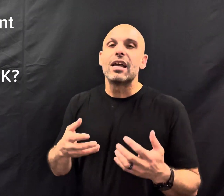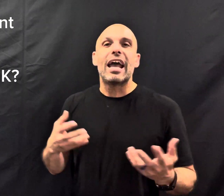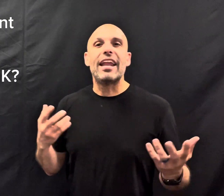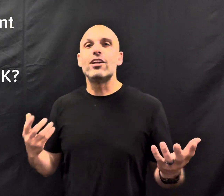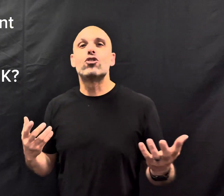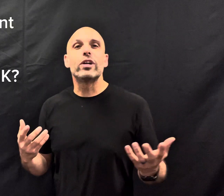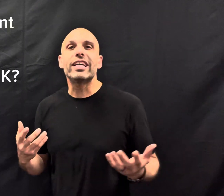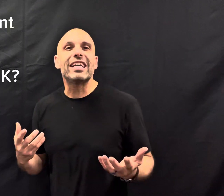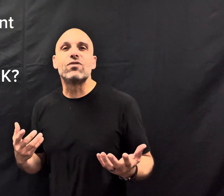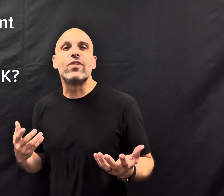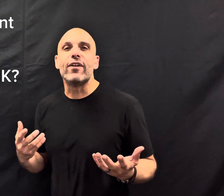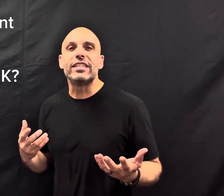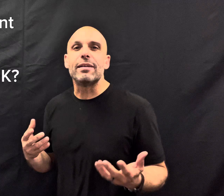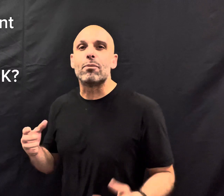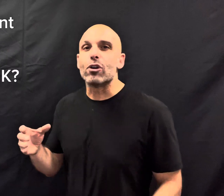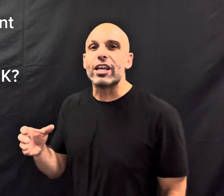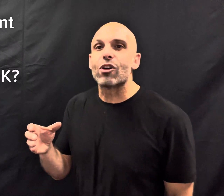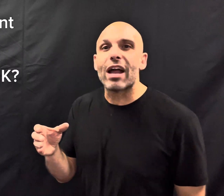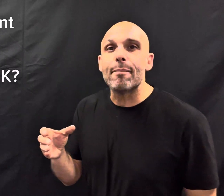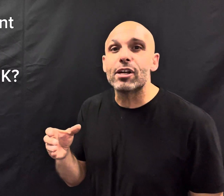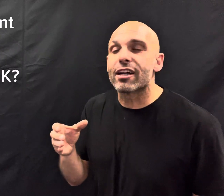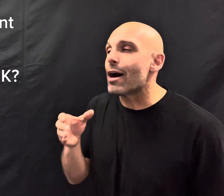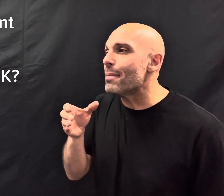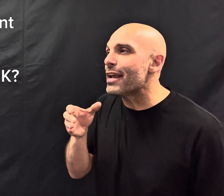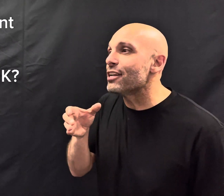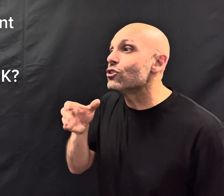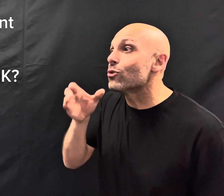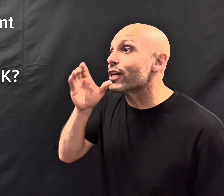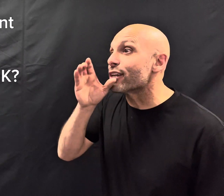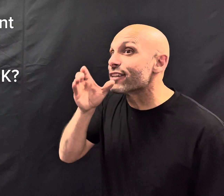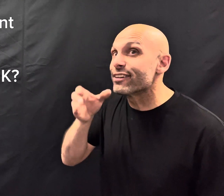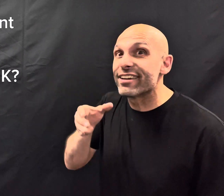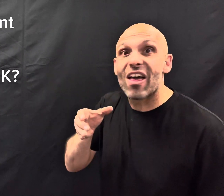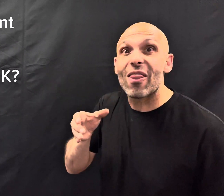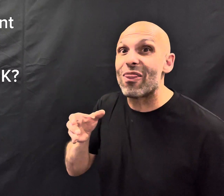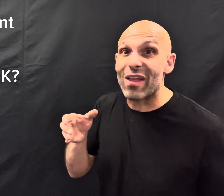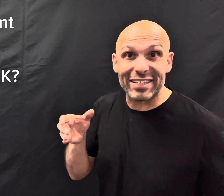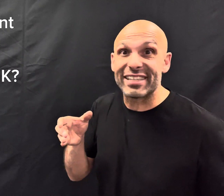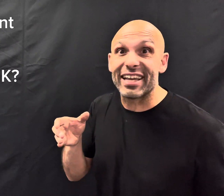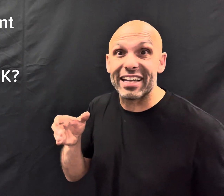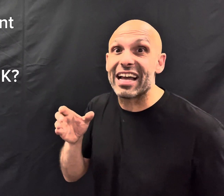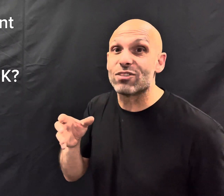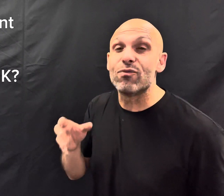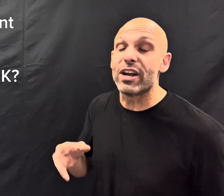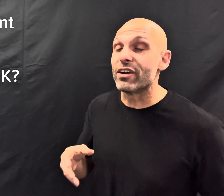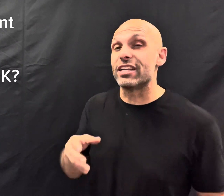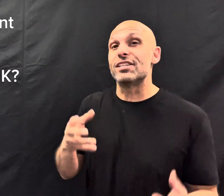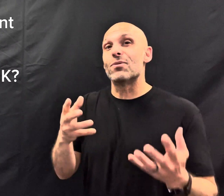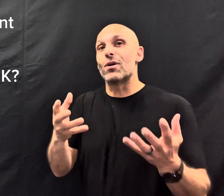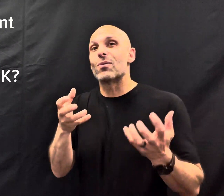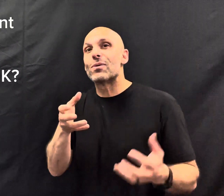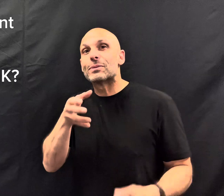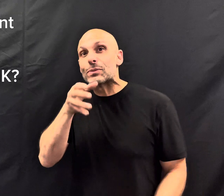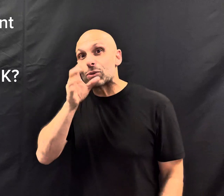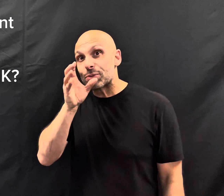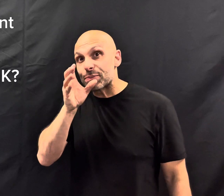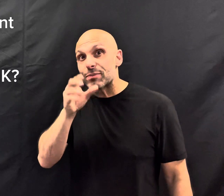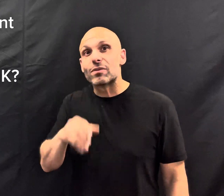And then drink is very simple. You grab your cup and you drink. That's it. That's a very easy one.